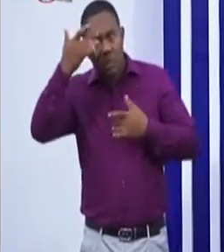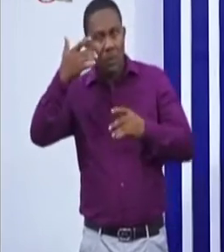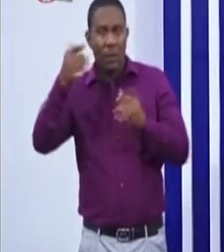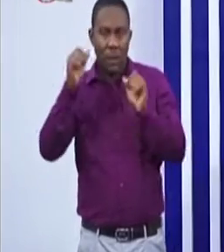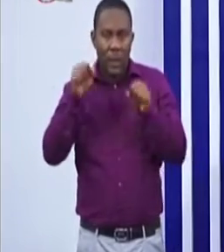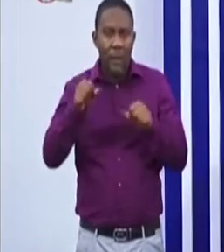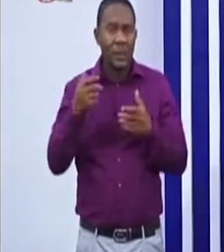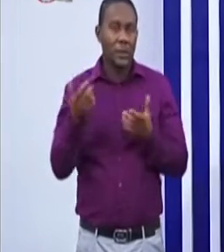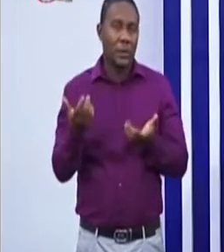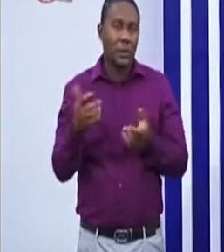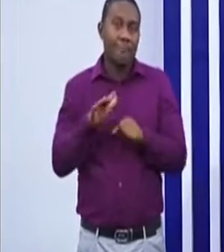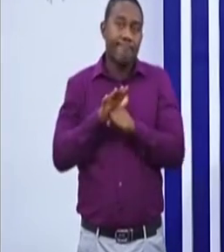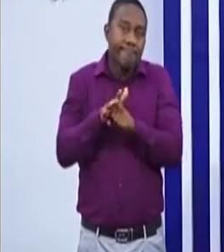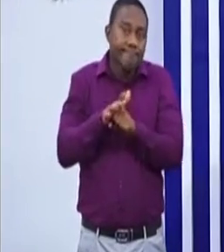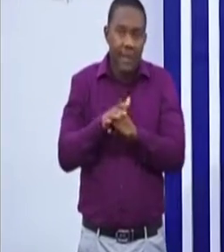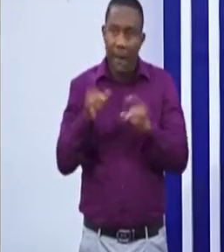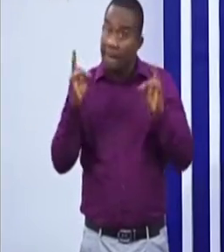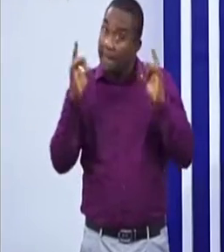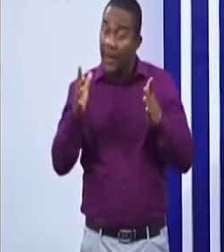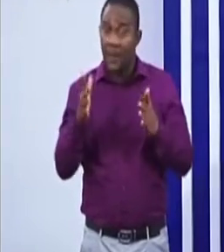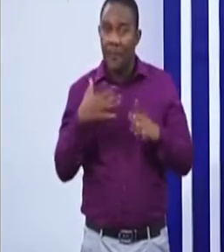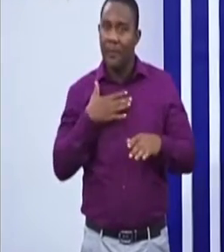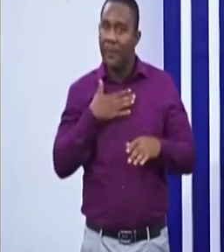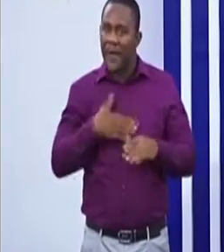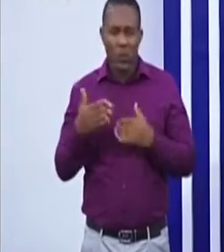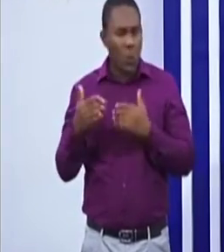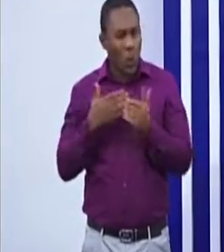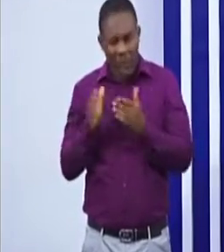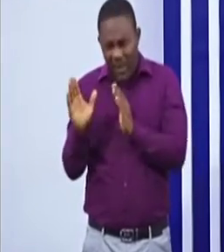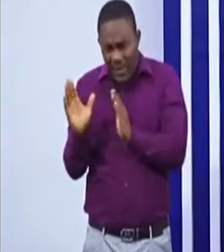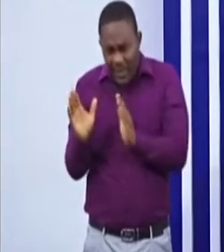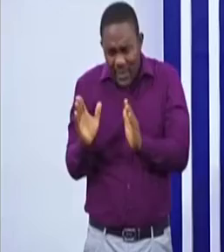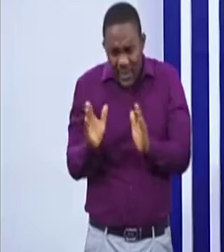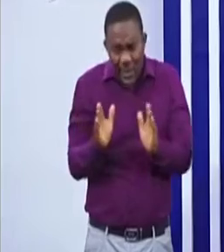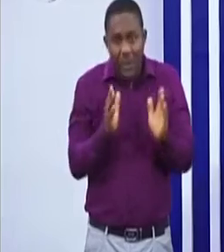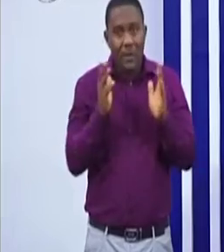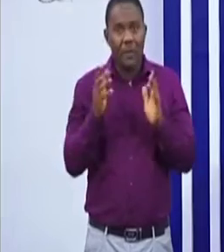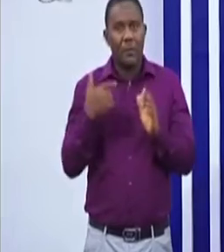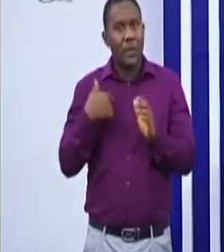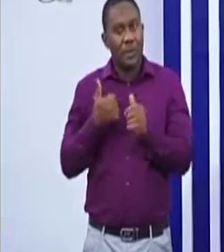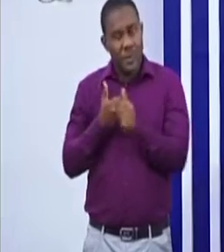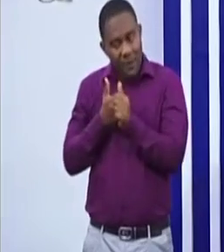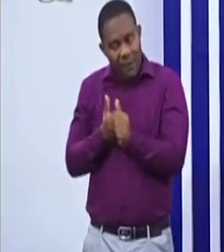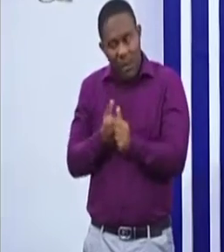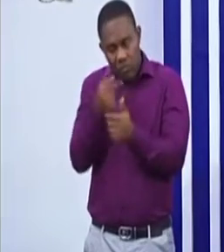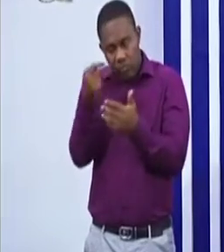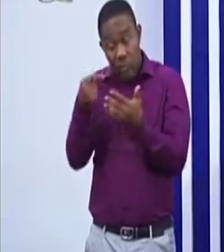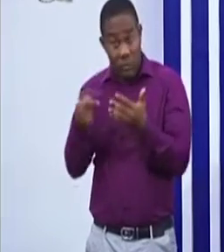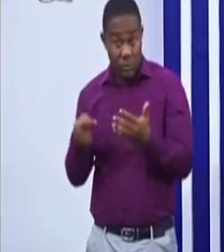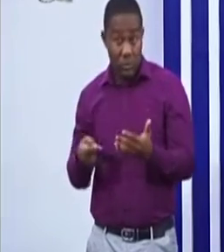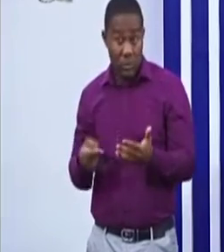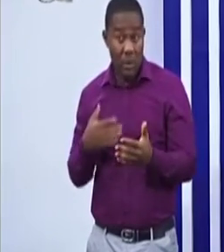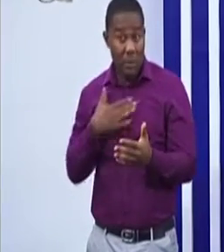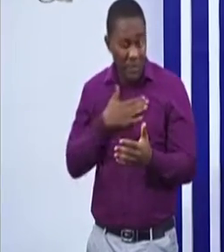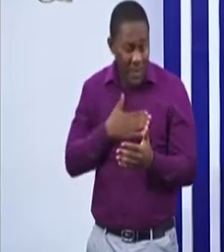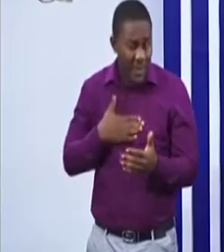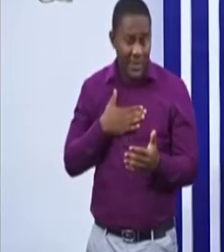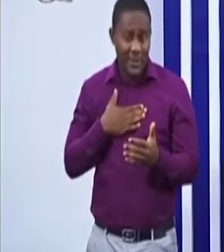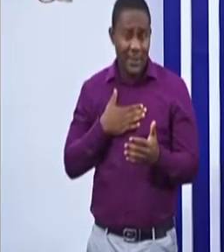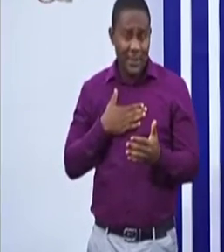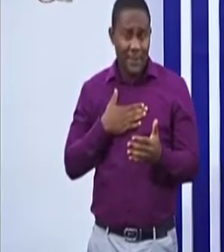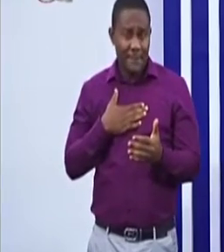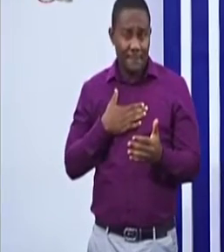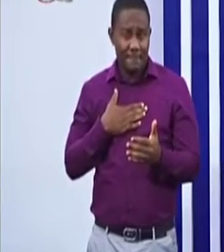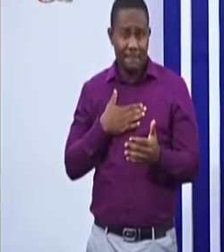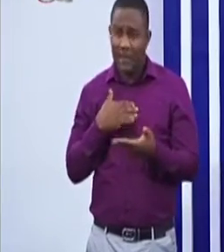na yɛde agu akwan mu yɛbɛsrɛ yɛn nyinaa sɛ yɛmma ne nyɛ yɛhiasɛm na yɛnni so na yɛmmoa yɛn